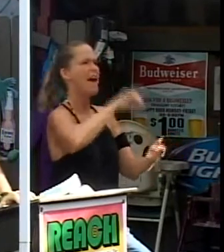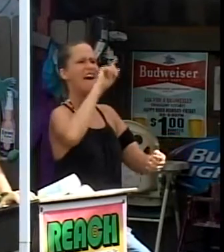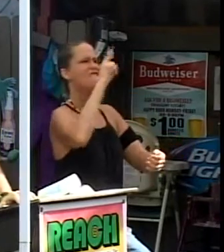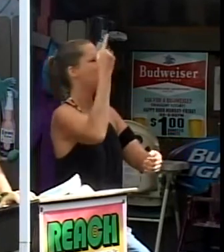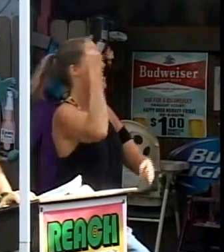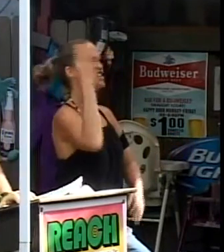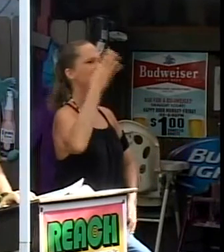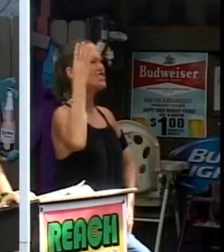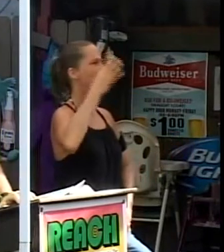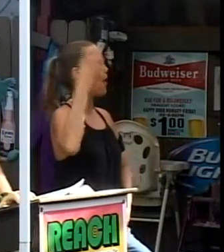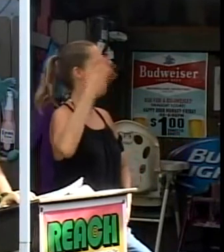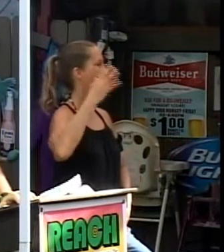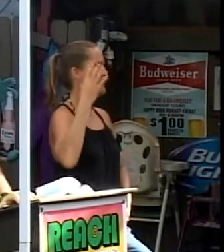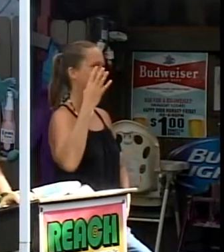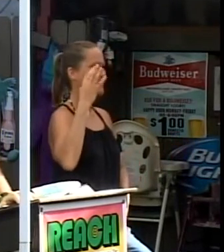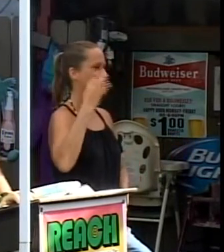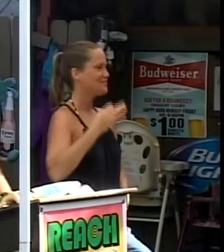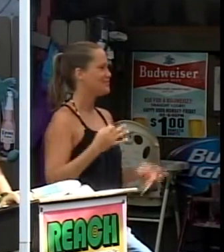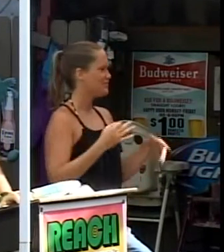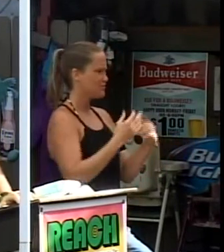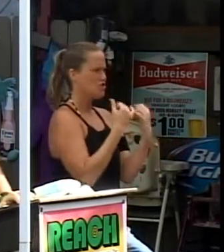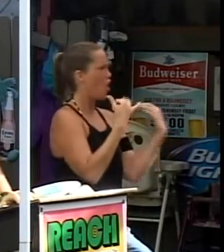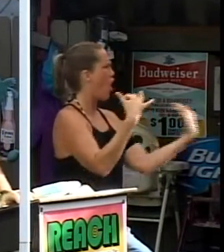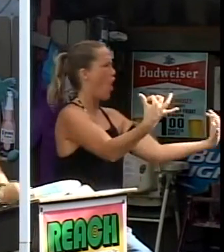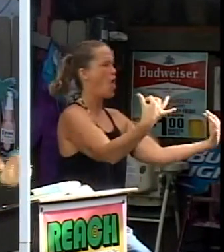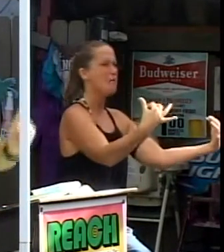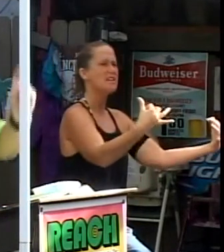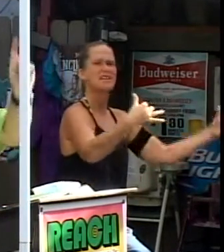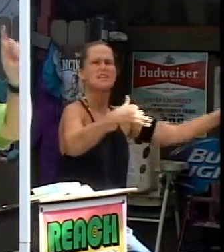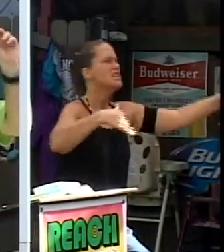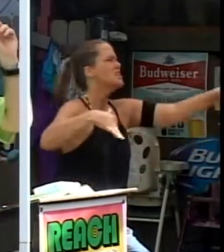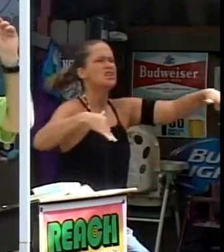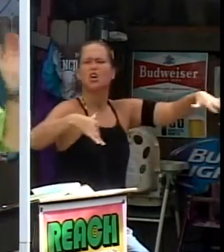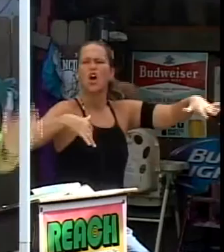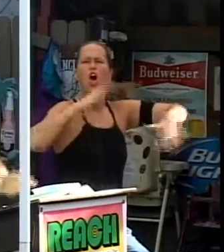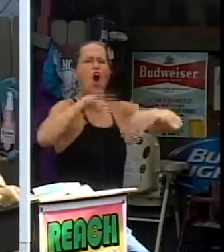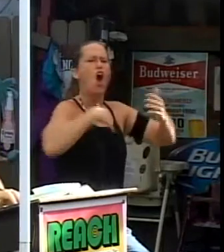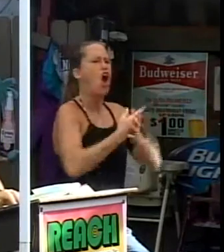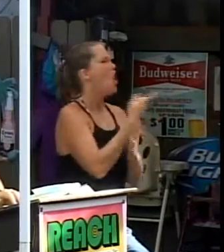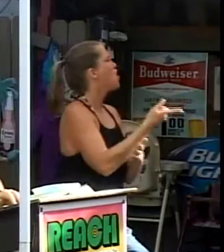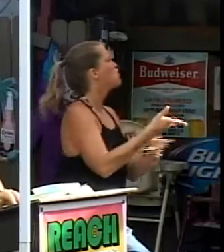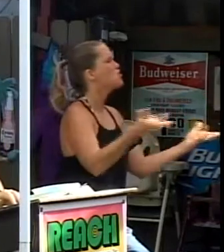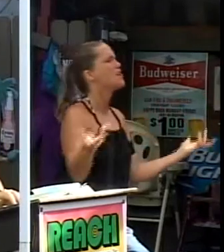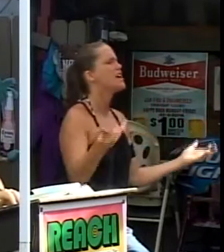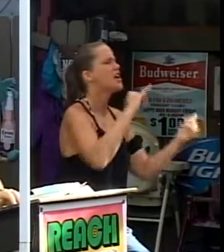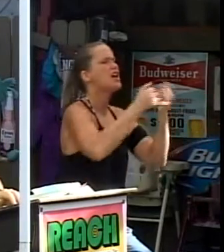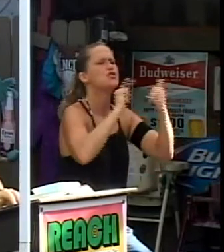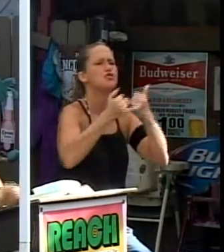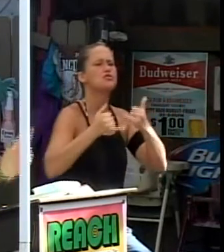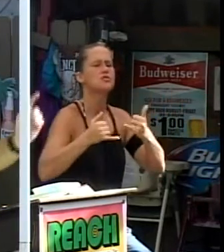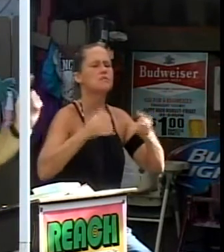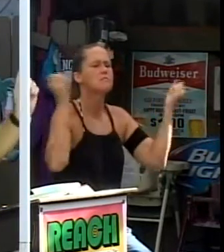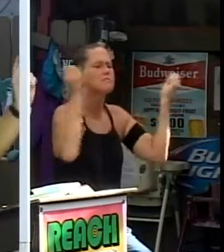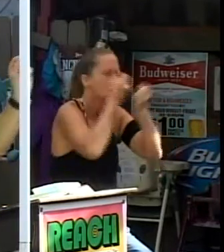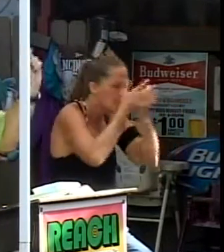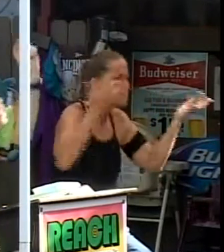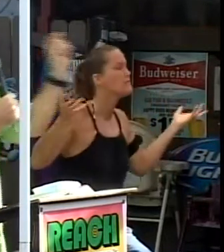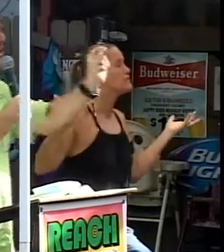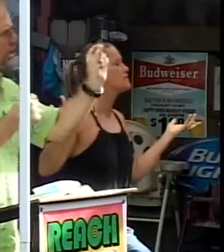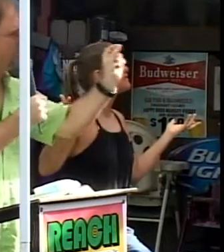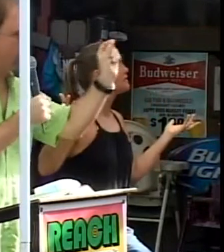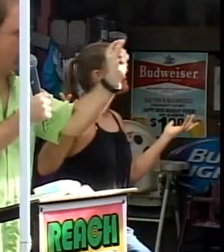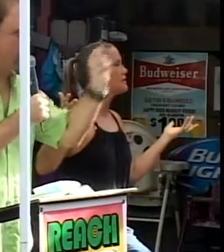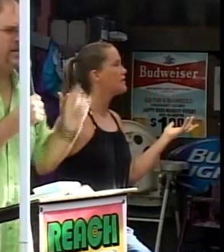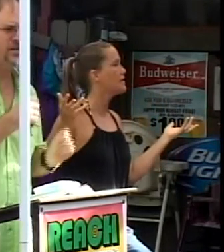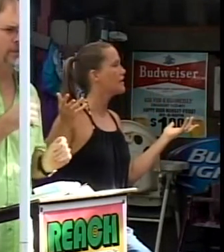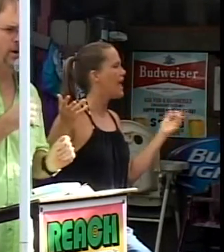of Judea and all who dwell in Jerusalem, let this be known to you and heed my words. For these are not